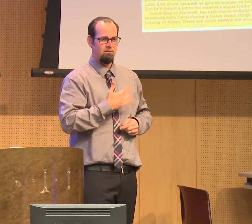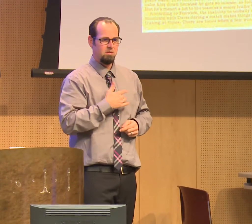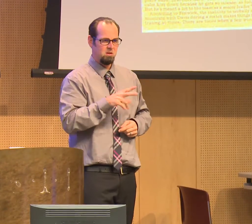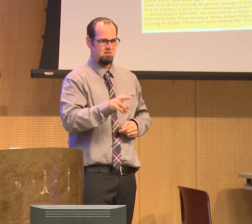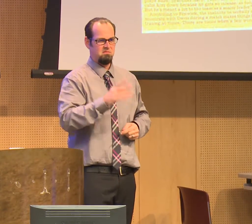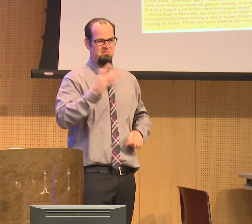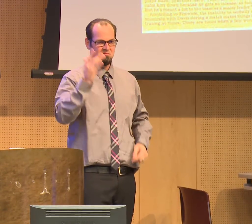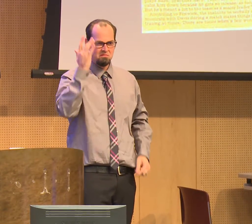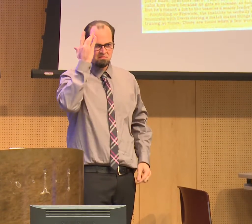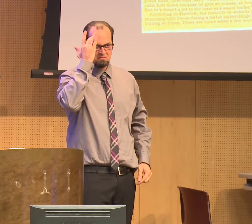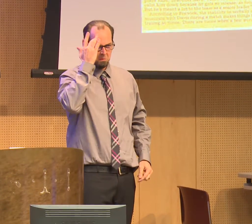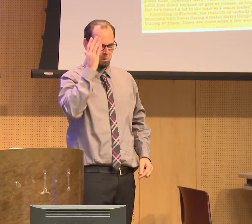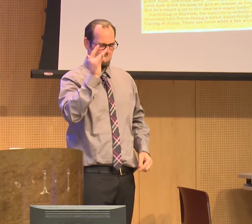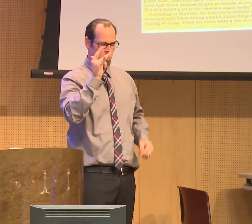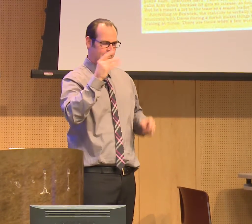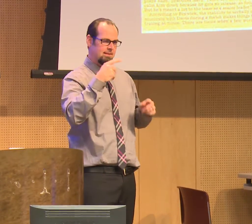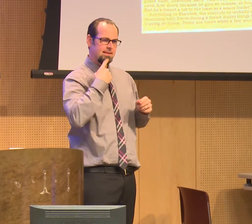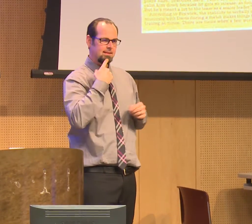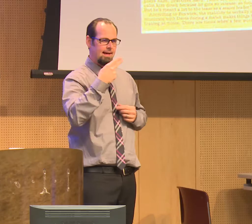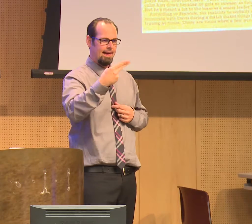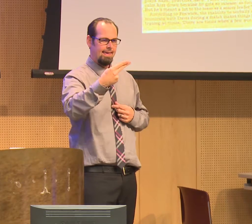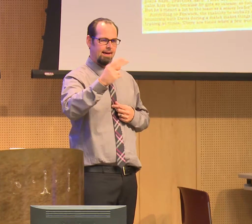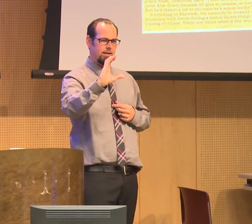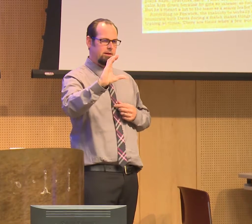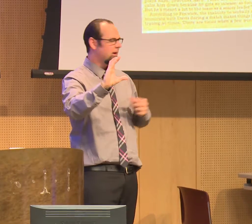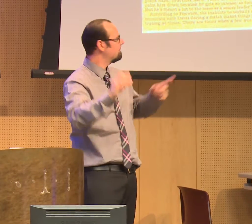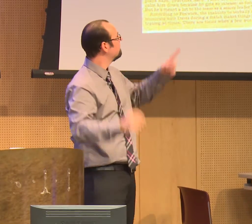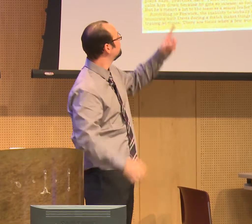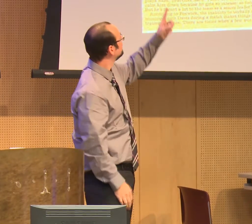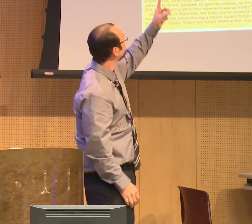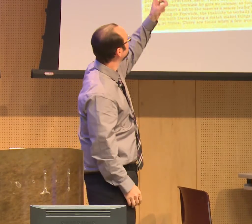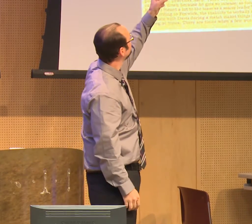but people would see me as the handicapped player.